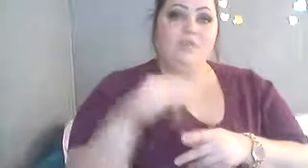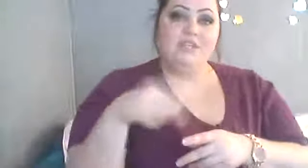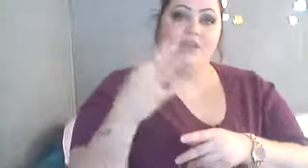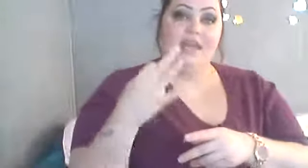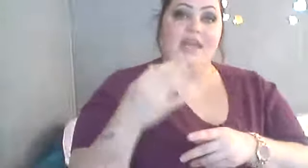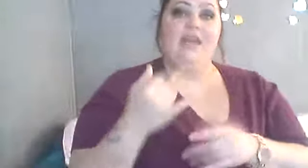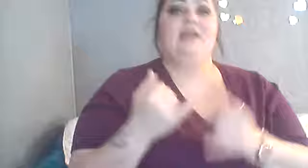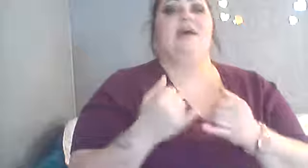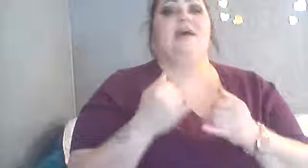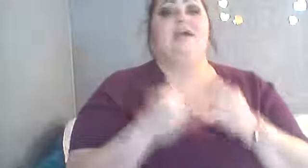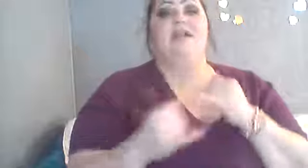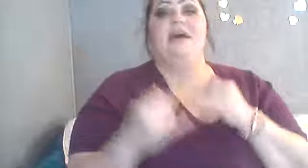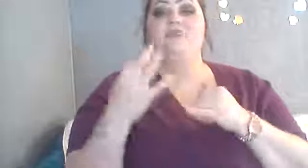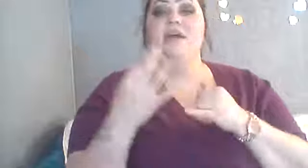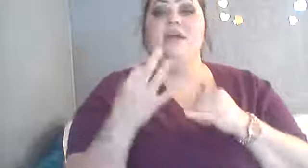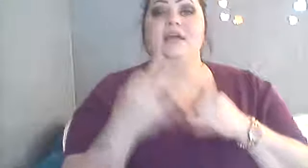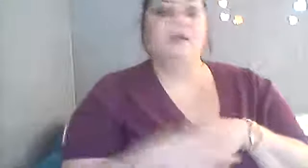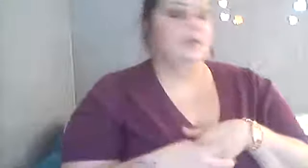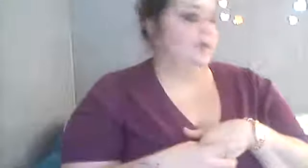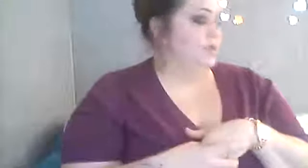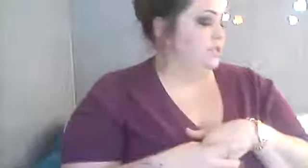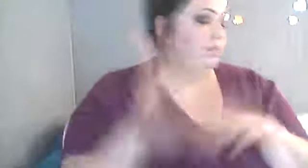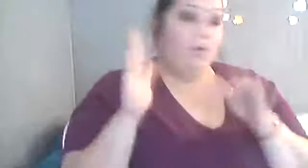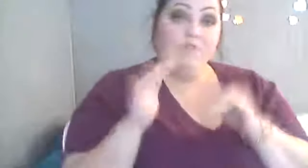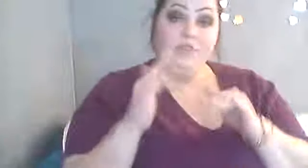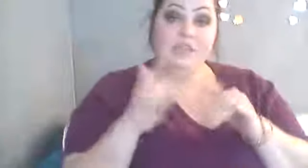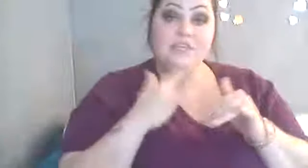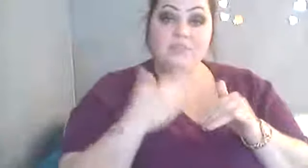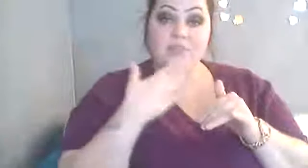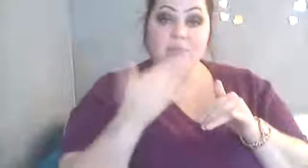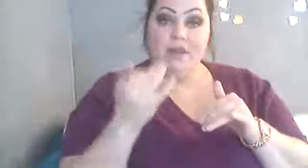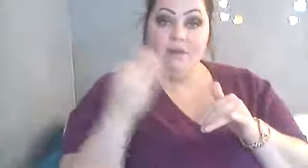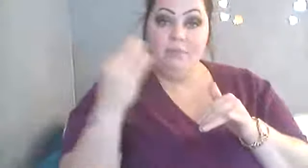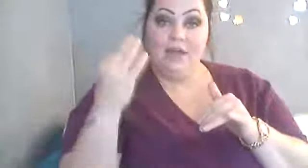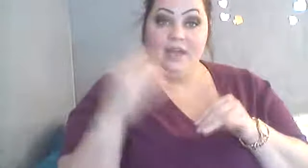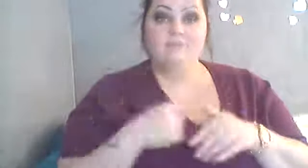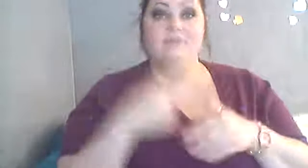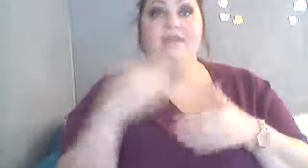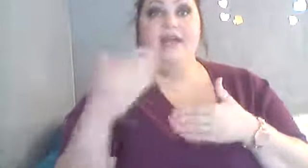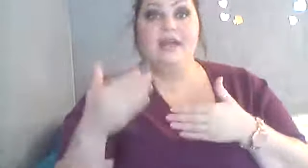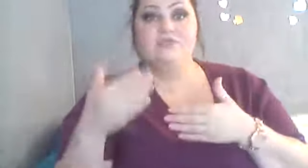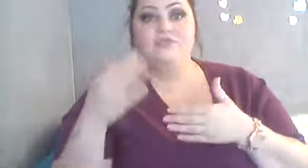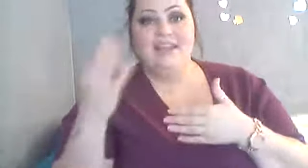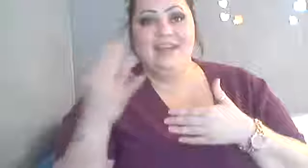this Friday and last Friday. So hopefully he's feeling better by next Friday.